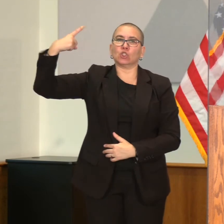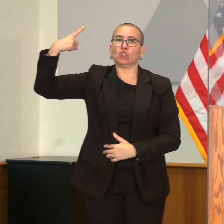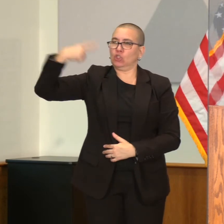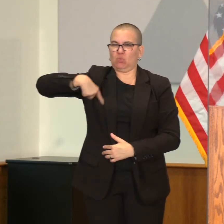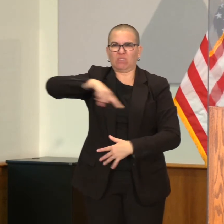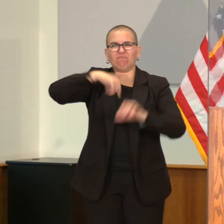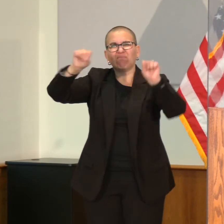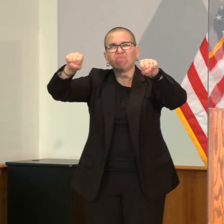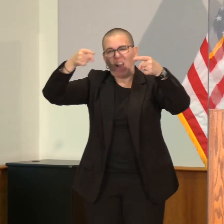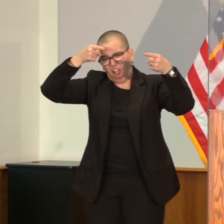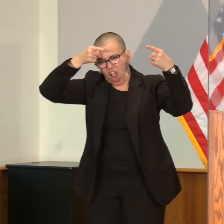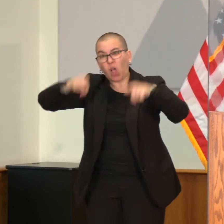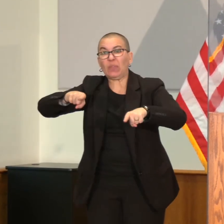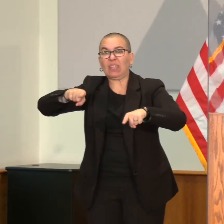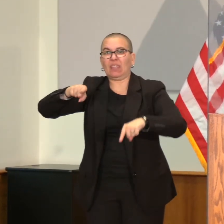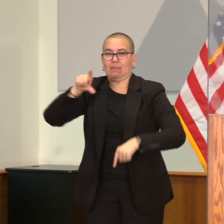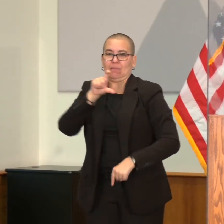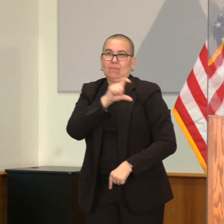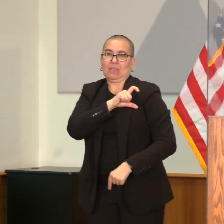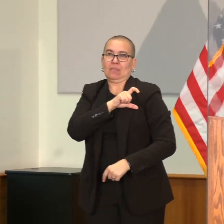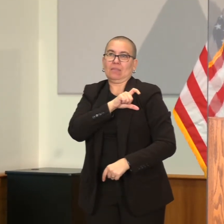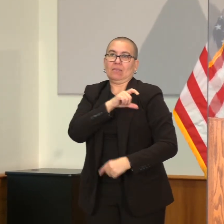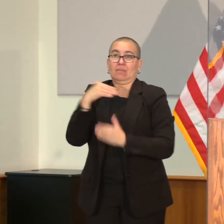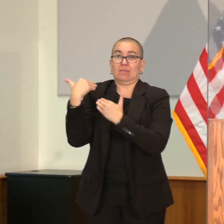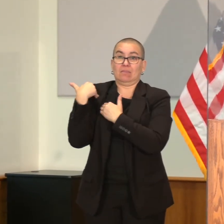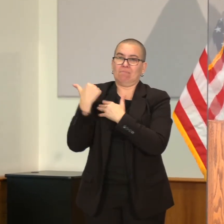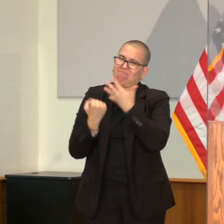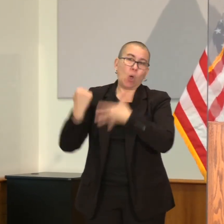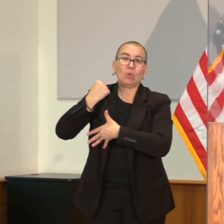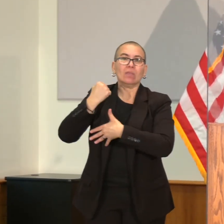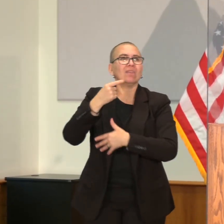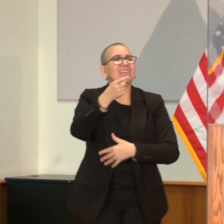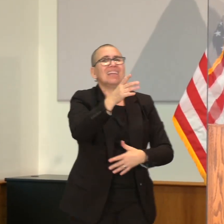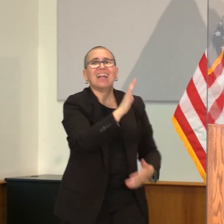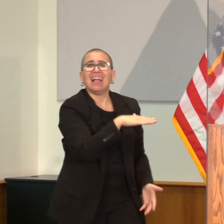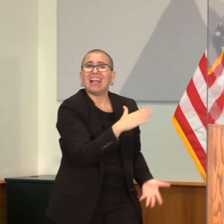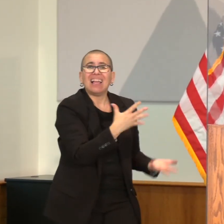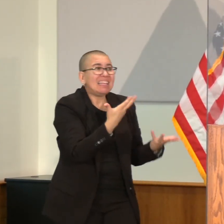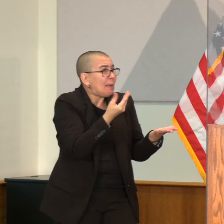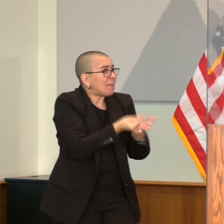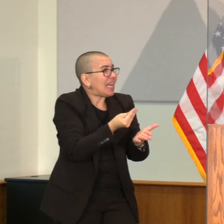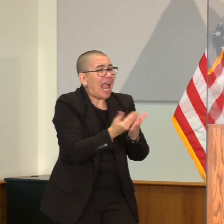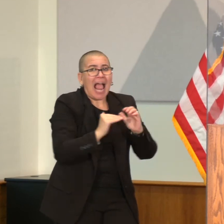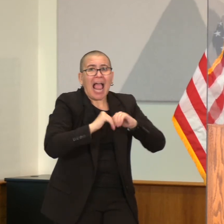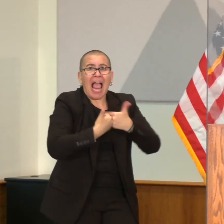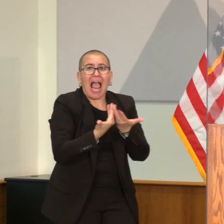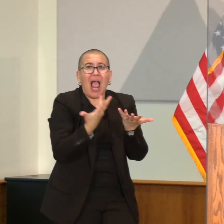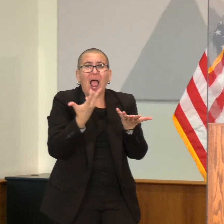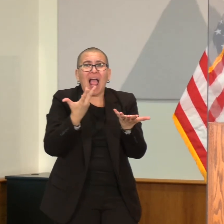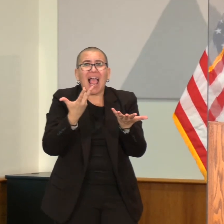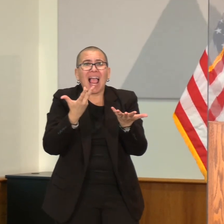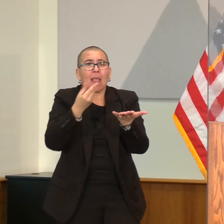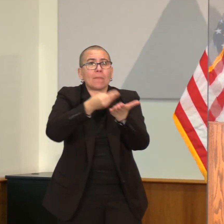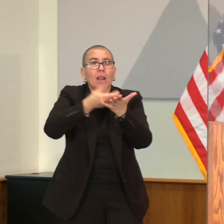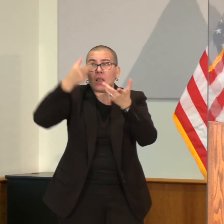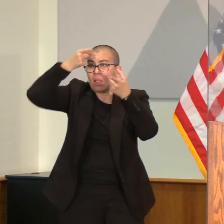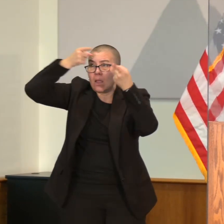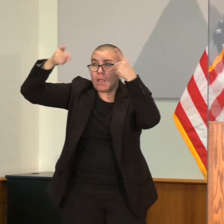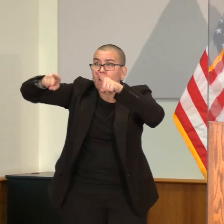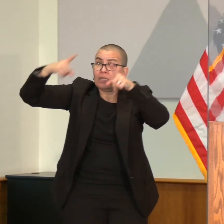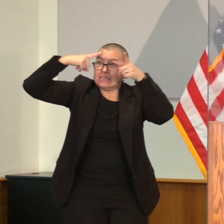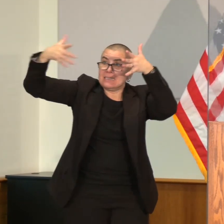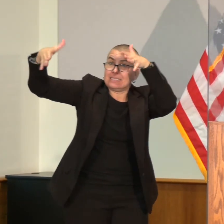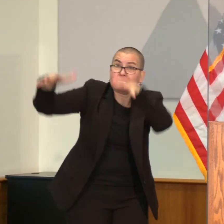People are seeing these staggering numbers when it comes to the amount of money going towards settlements, both for the headline cases and